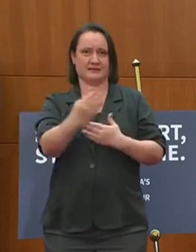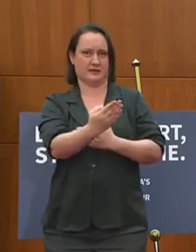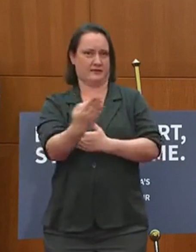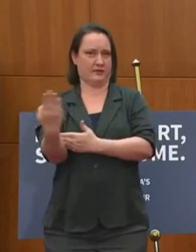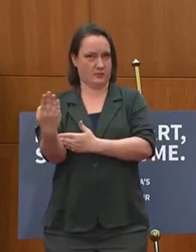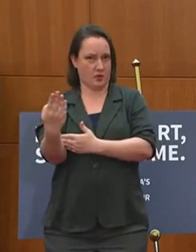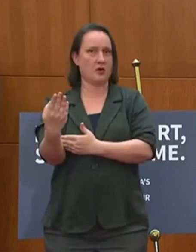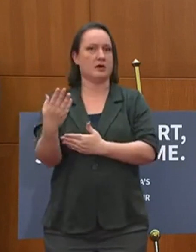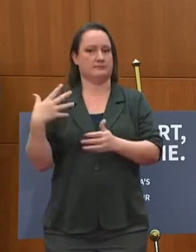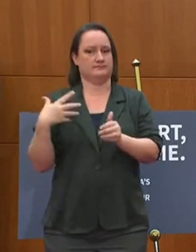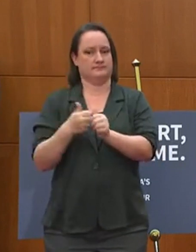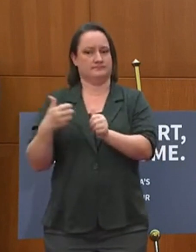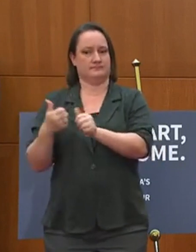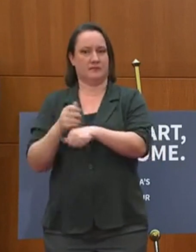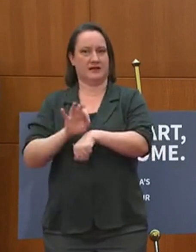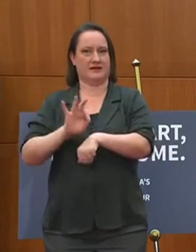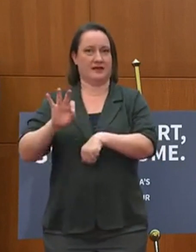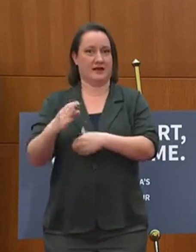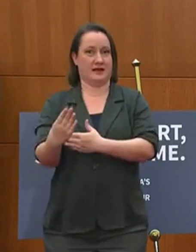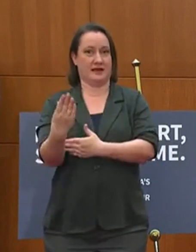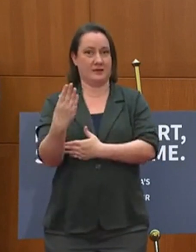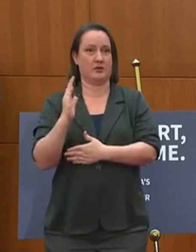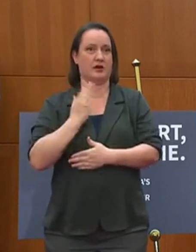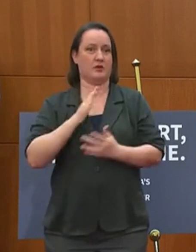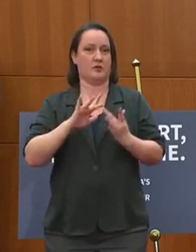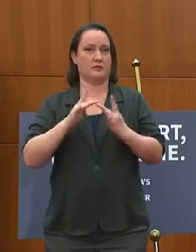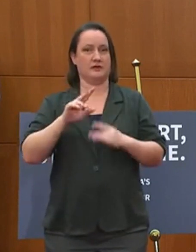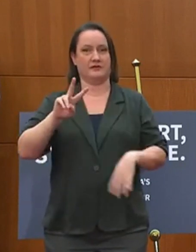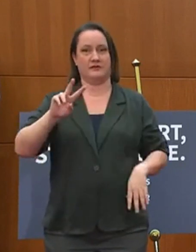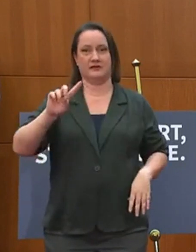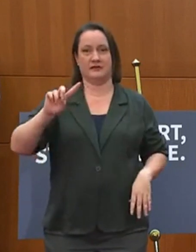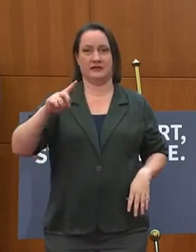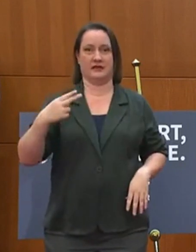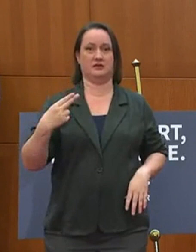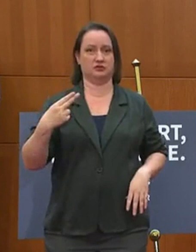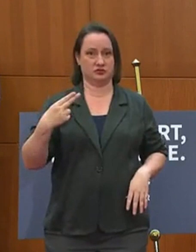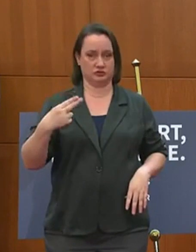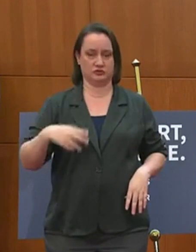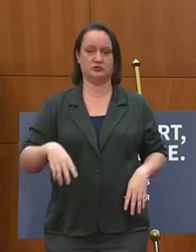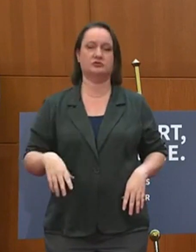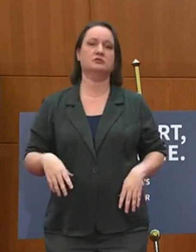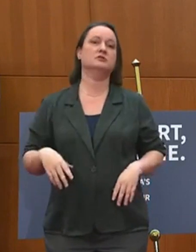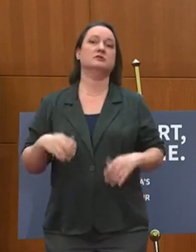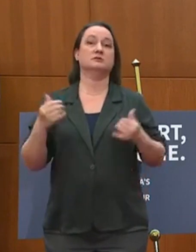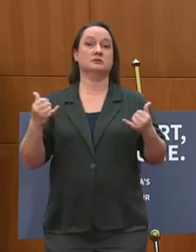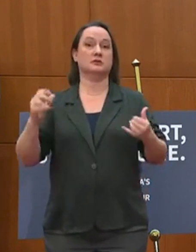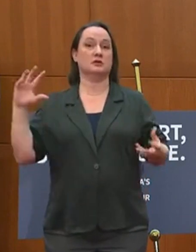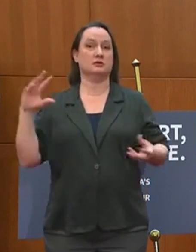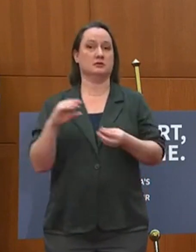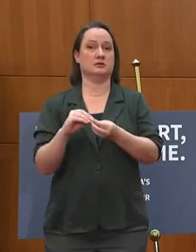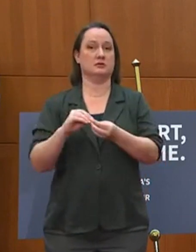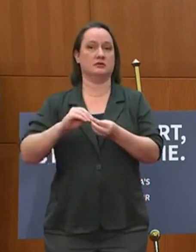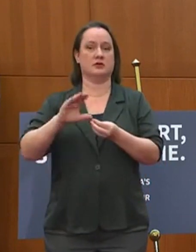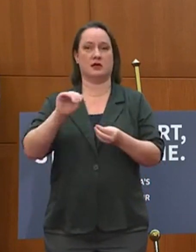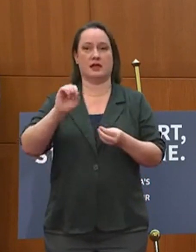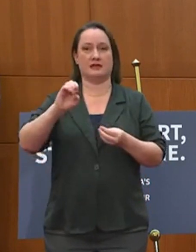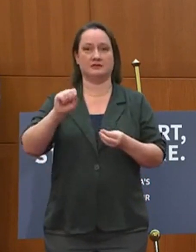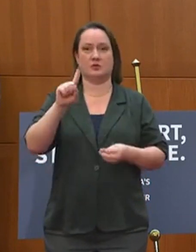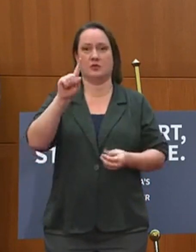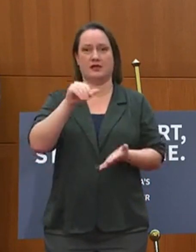at 9 a.m. on our VDH website. Today, we have a total number of cases